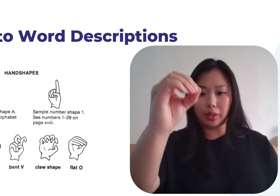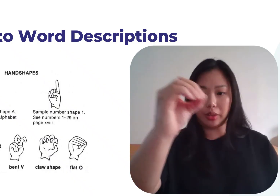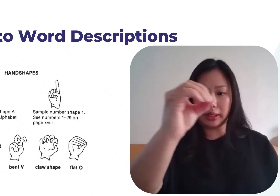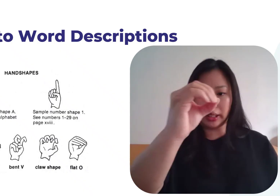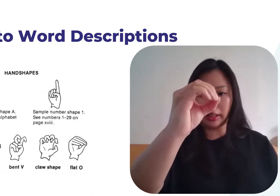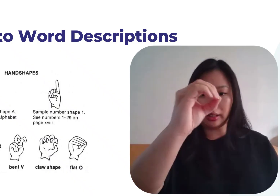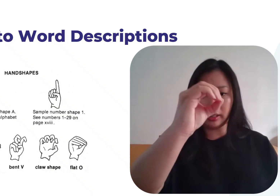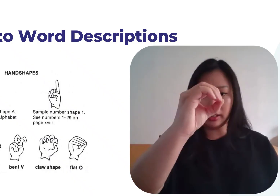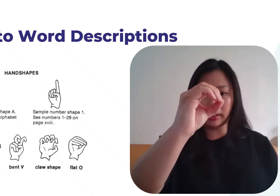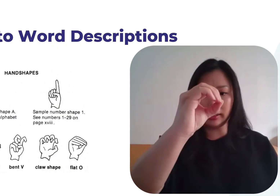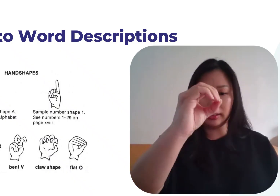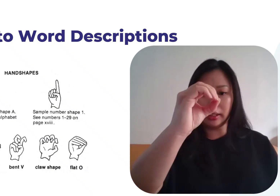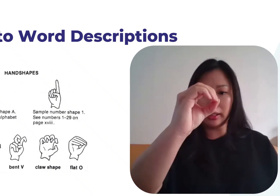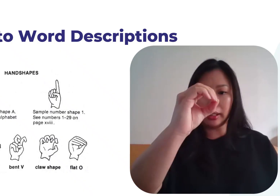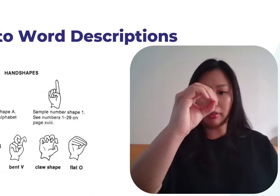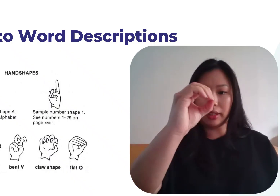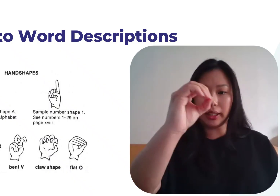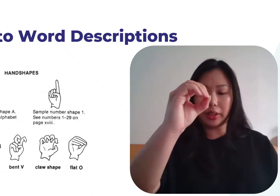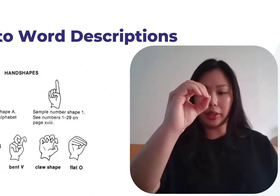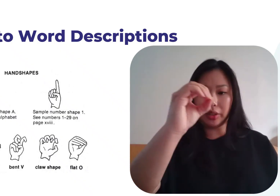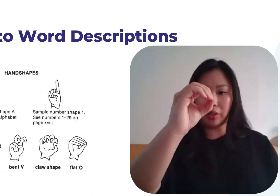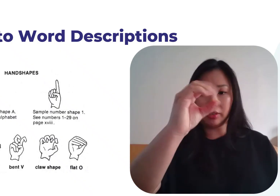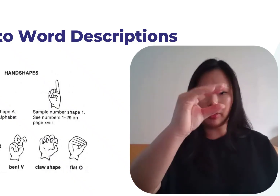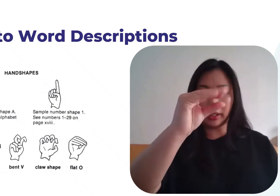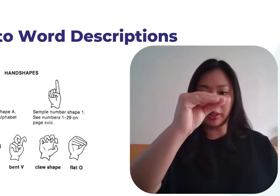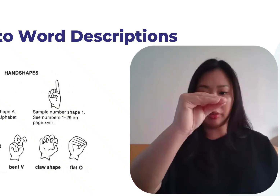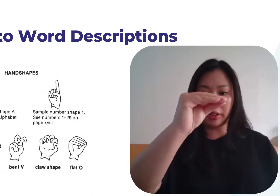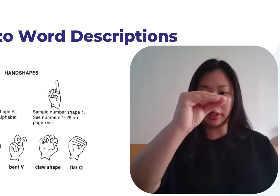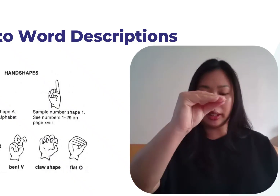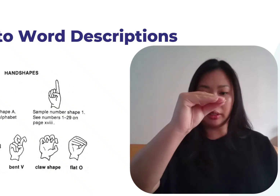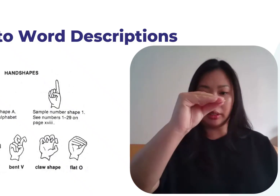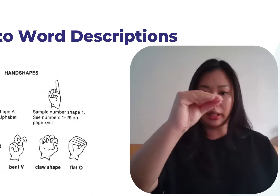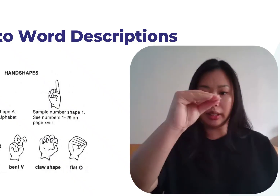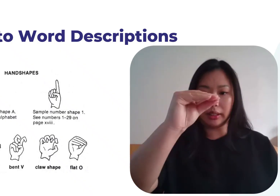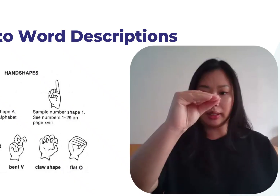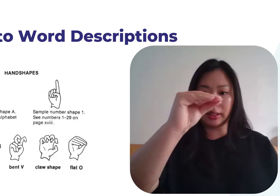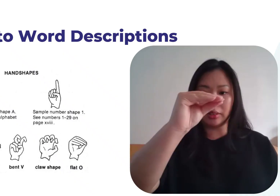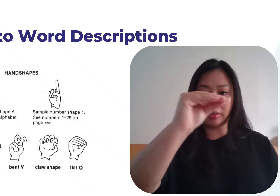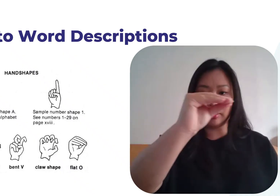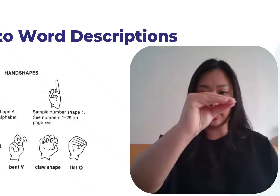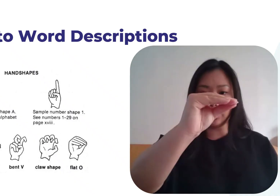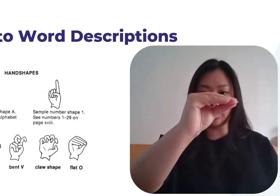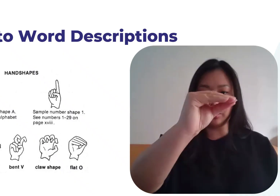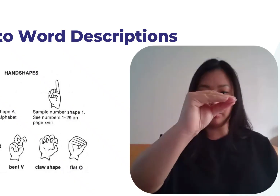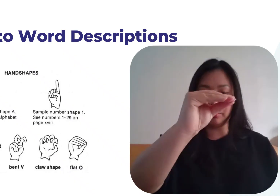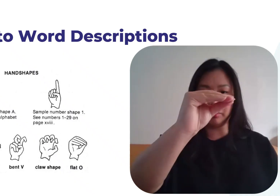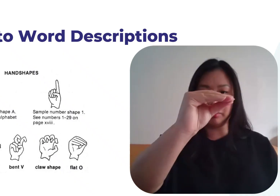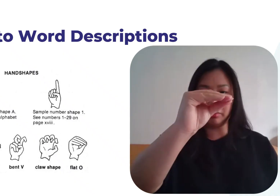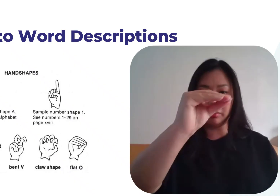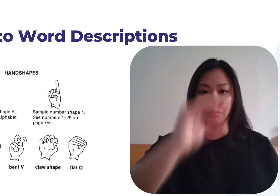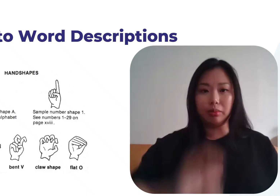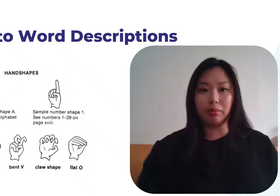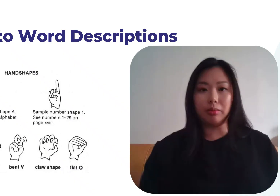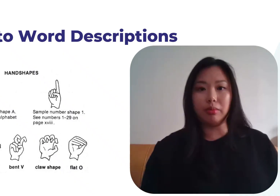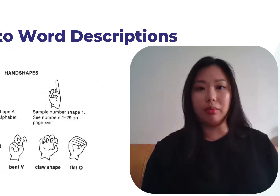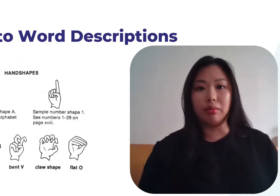an O is like this. A flat O, you would flatten your fingers out like this. Flat O.